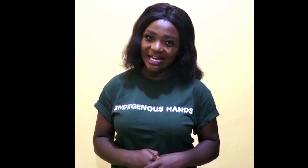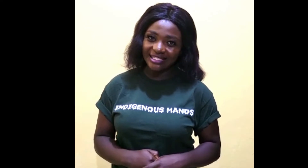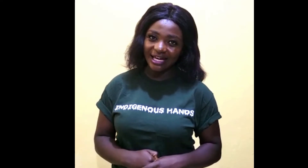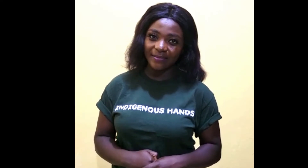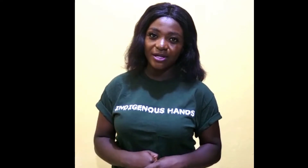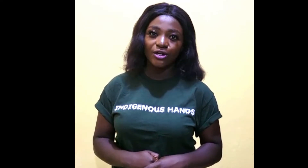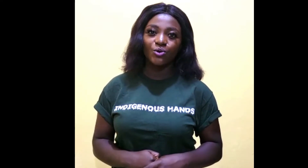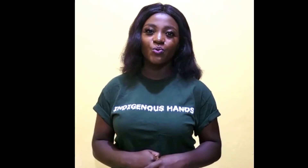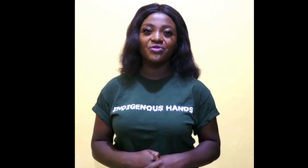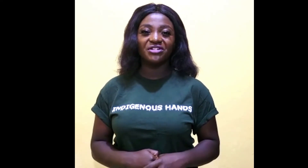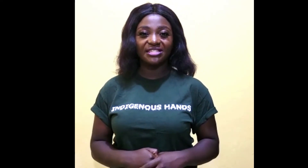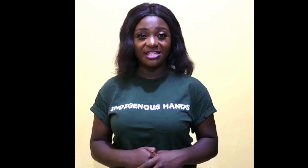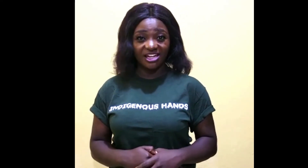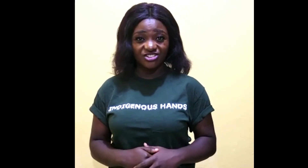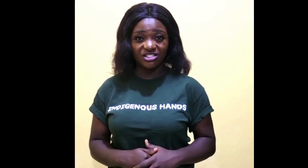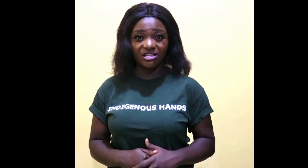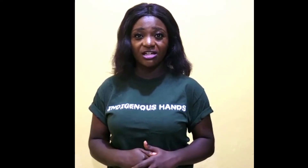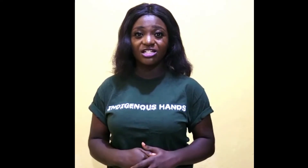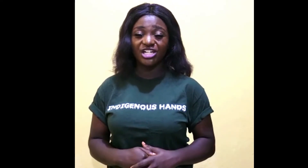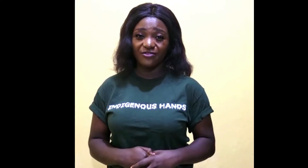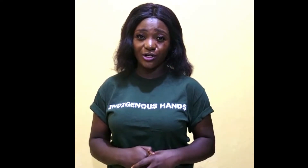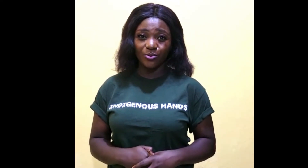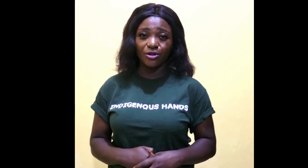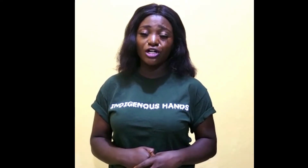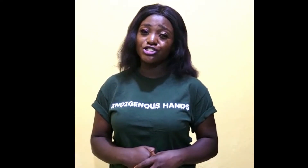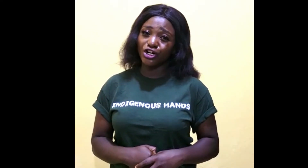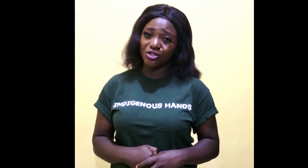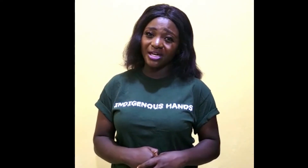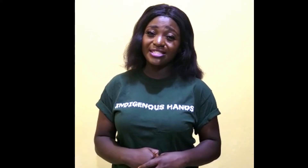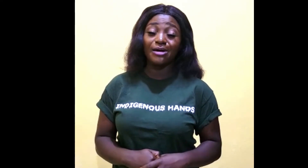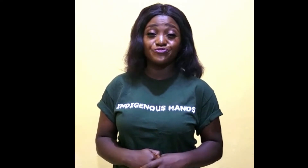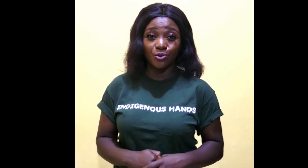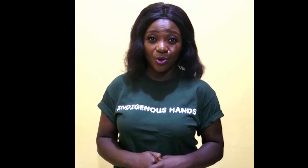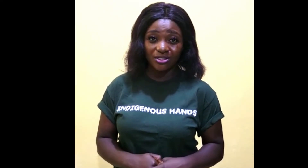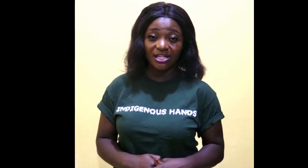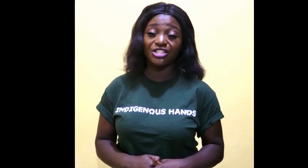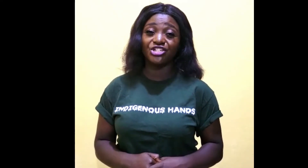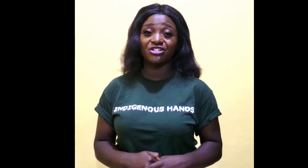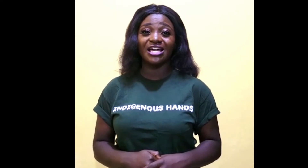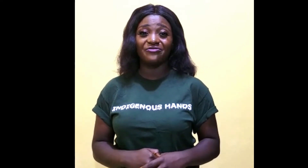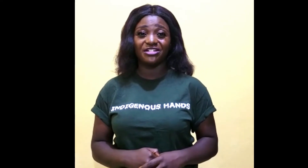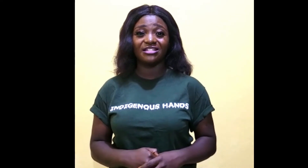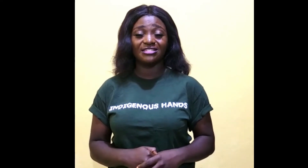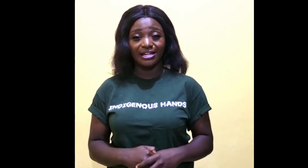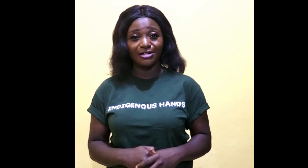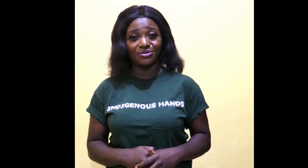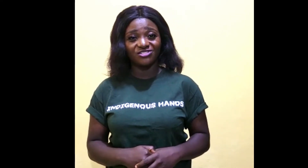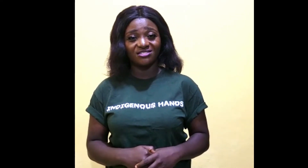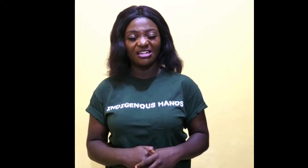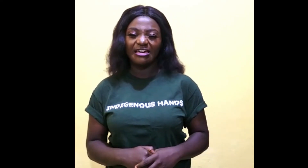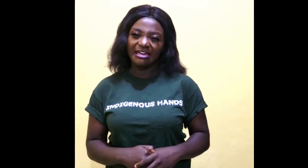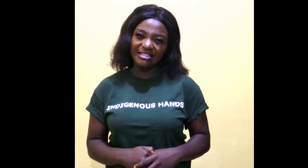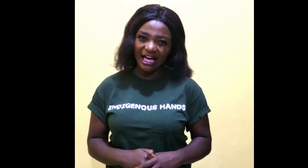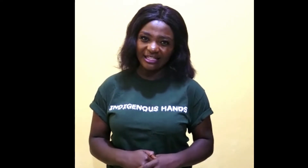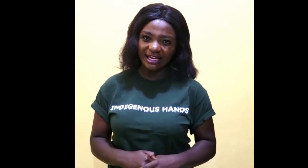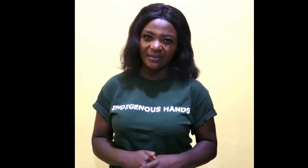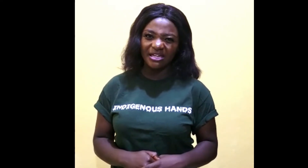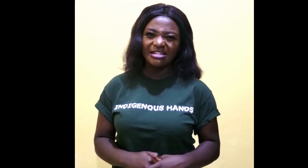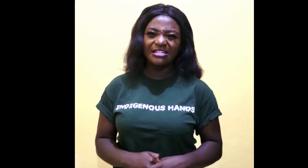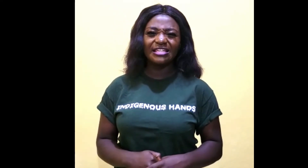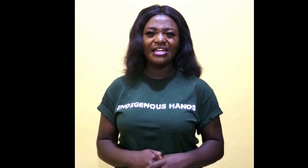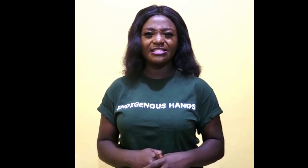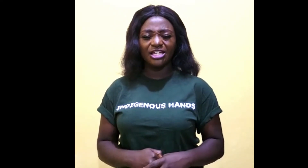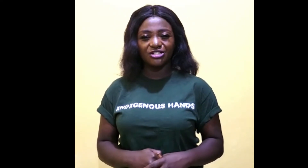It's high time we researched, developed, document, and promote indigenous African sign languages. It's high